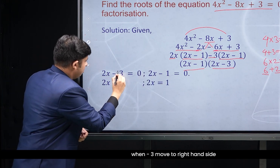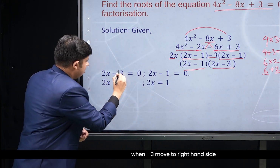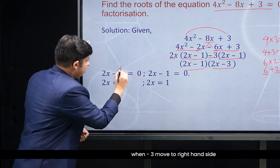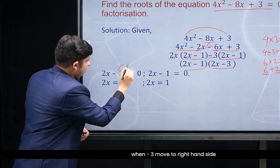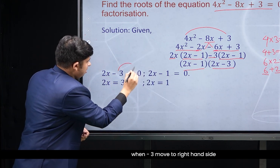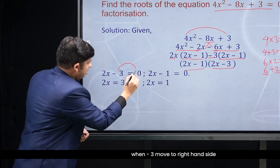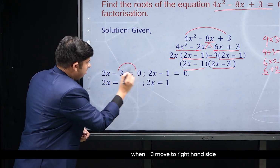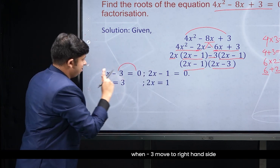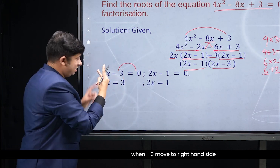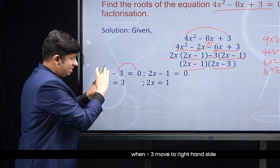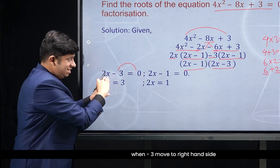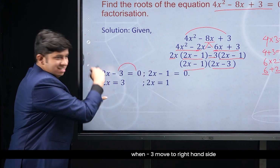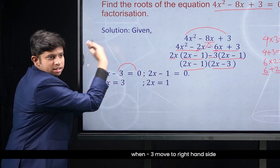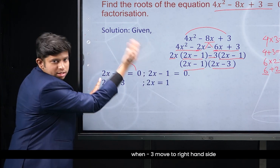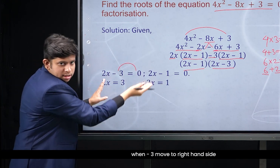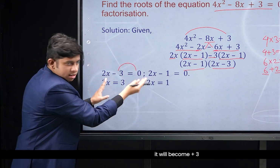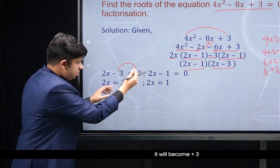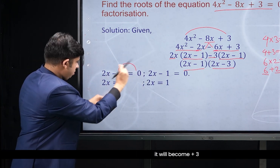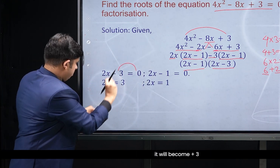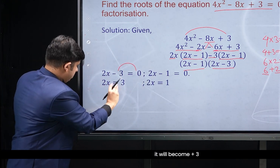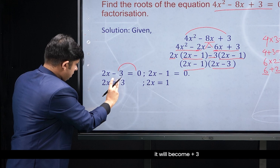When minus 3 moves to right hand side, it will become plus 3.